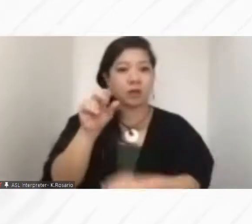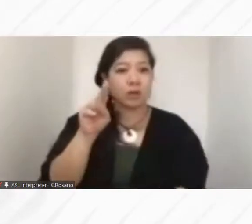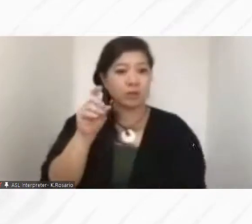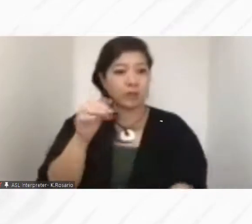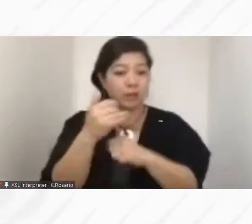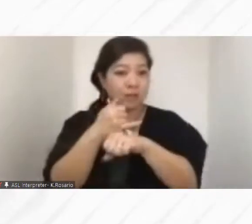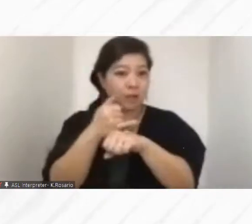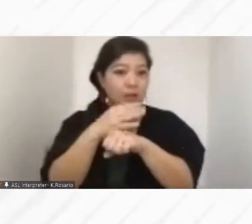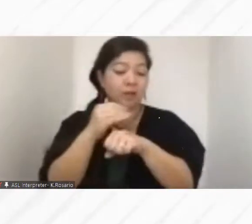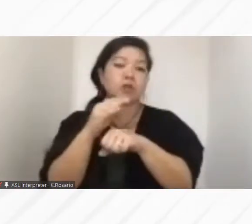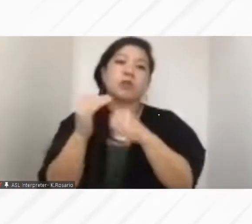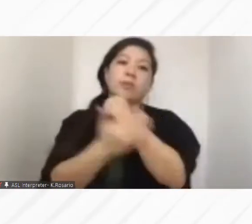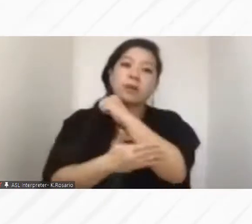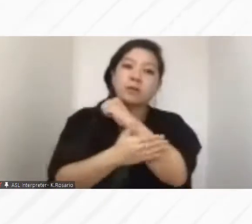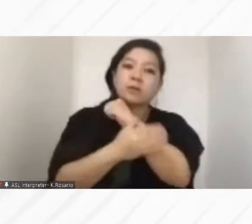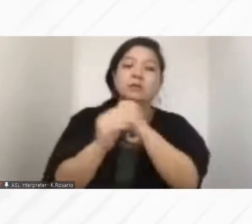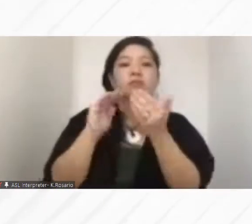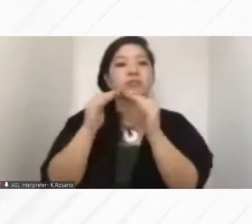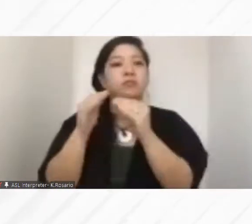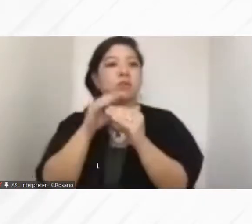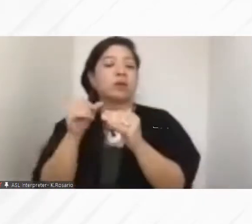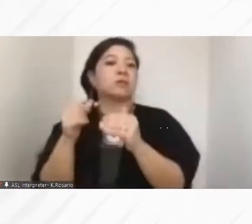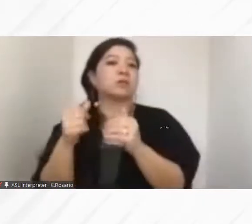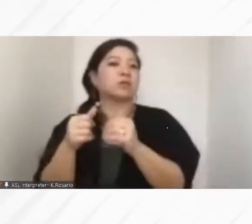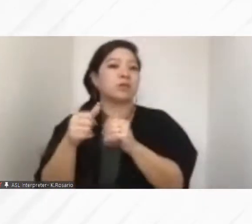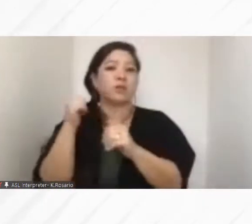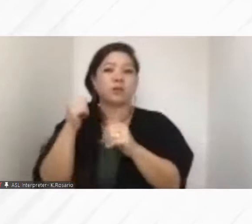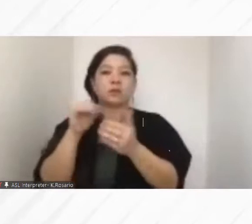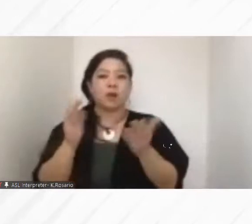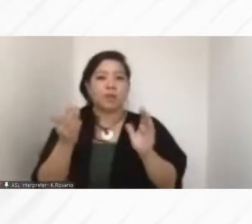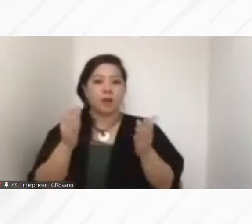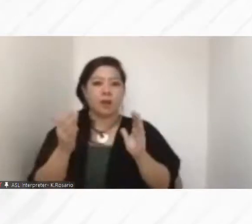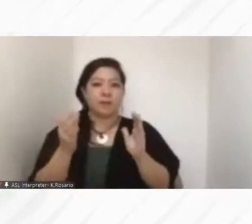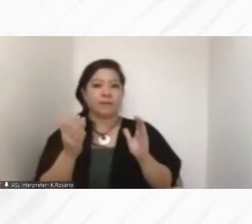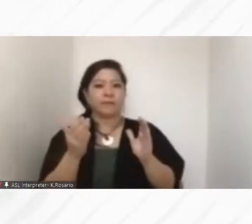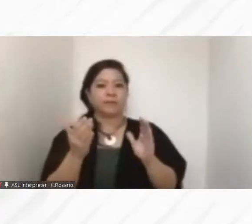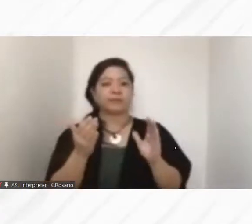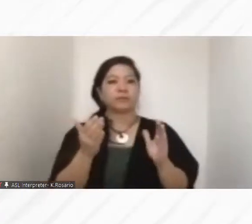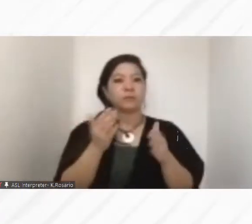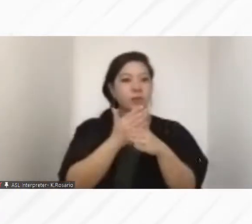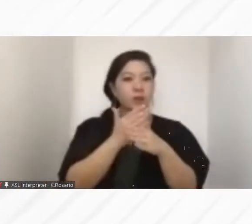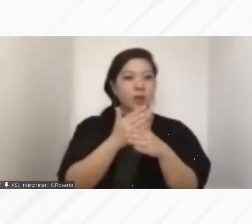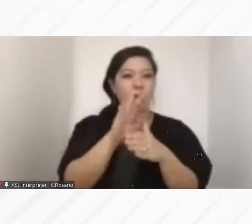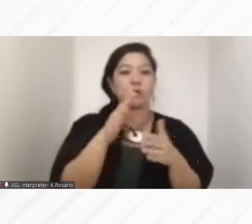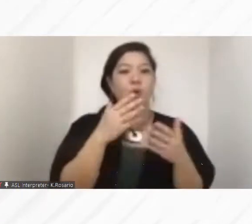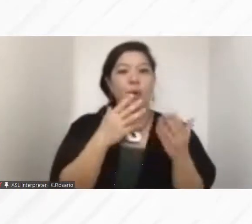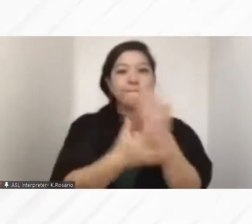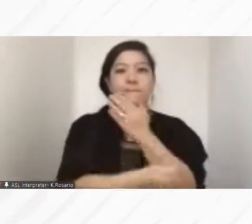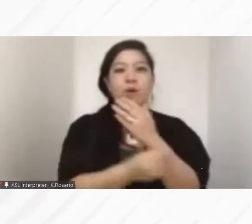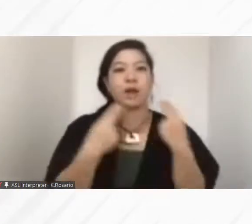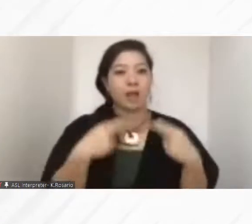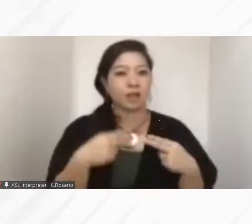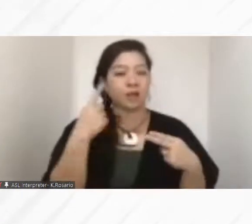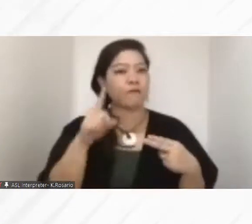many times, reject that false comparison between you're either for health or you're for